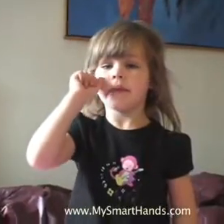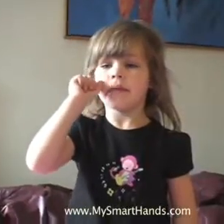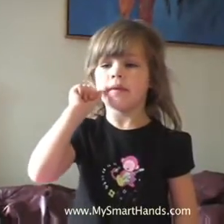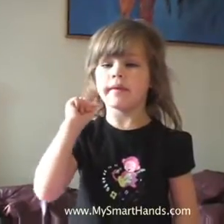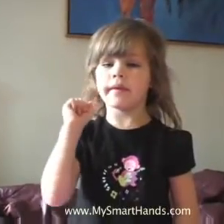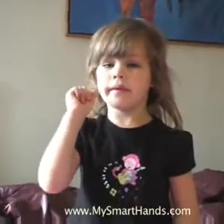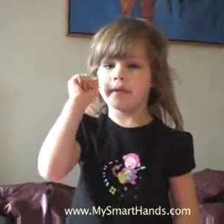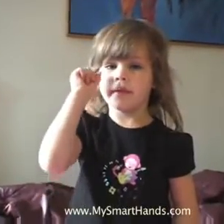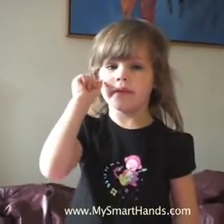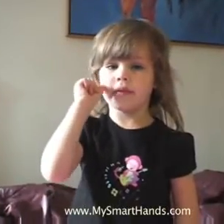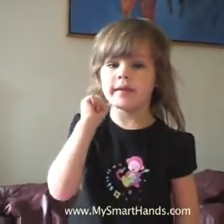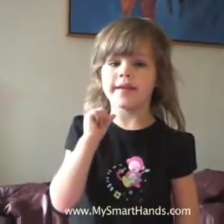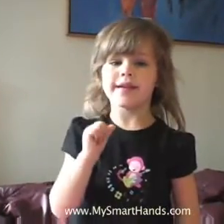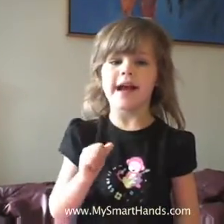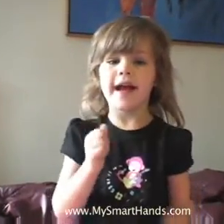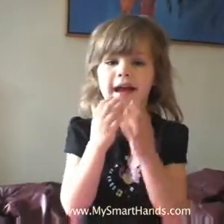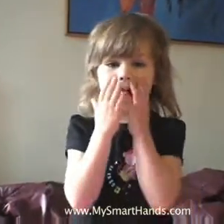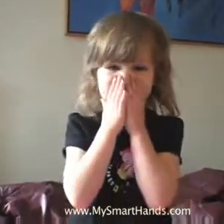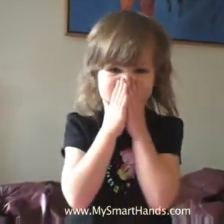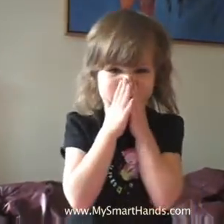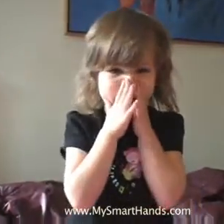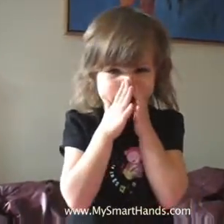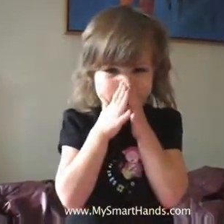And what is that? Ant.